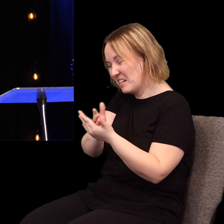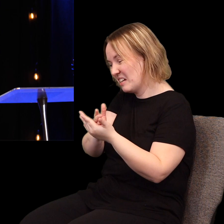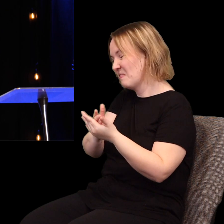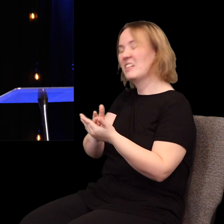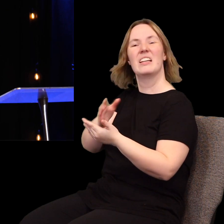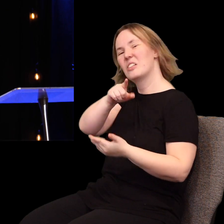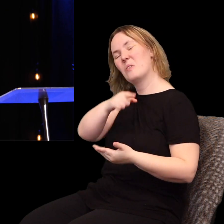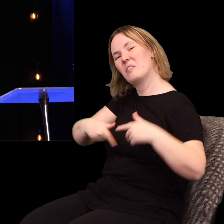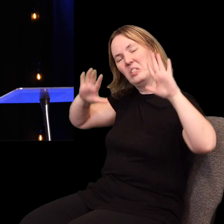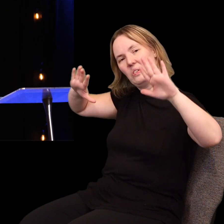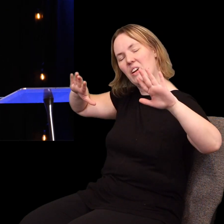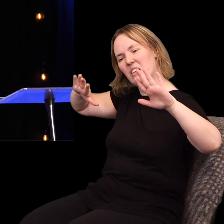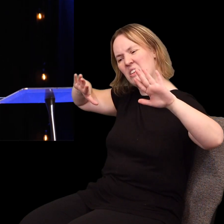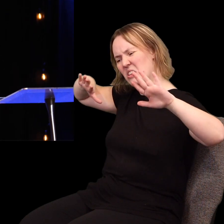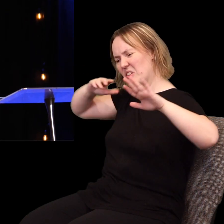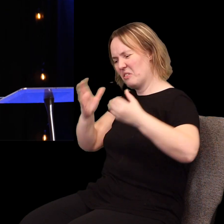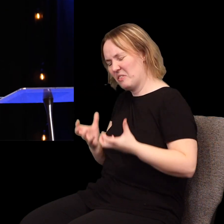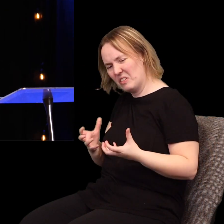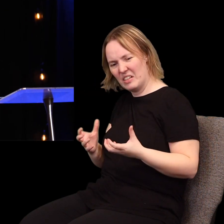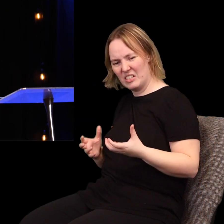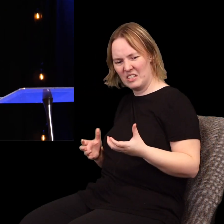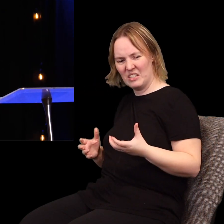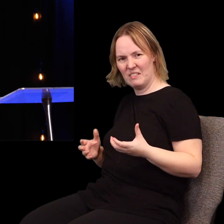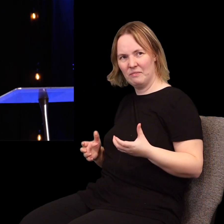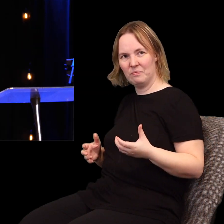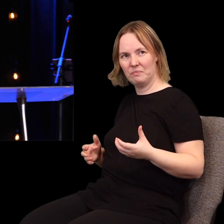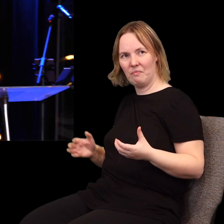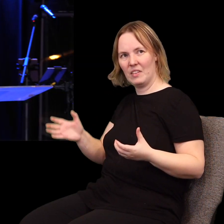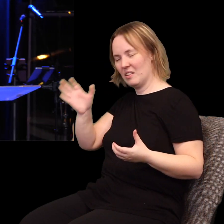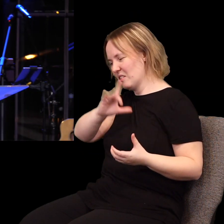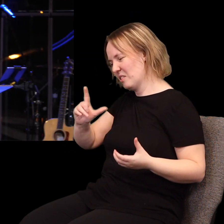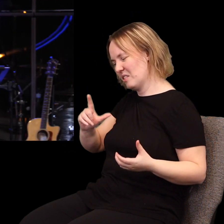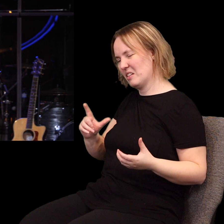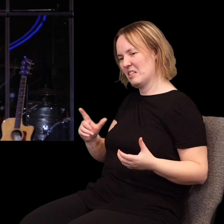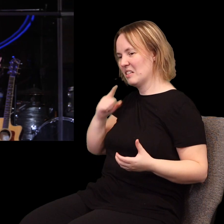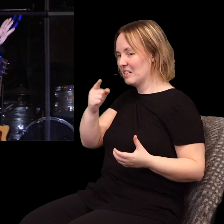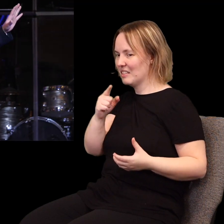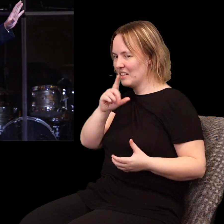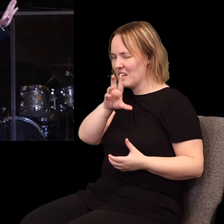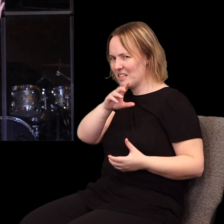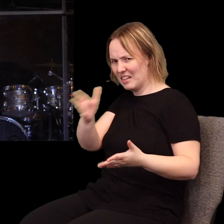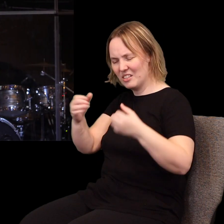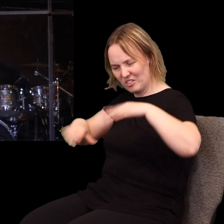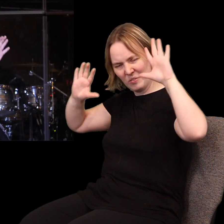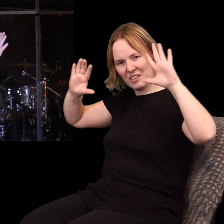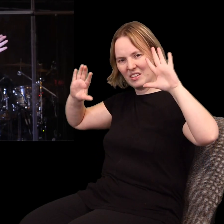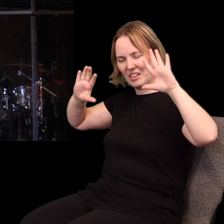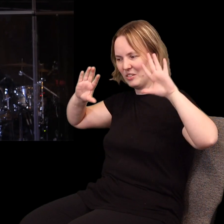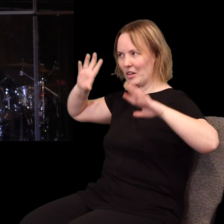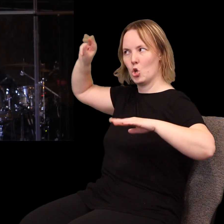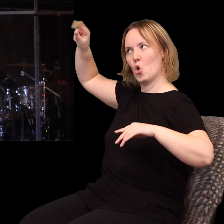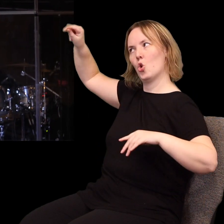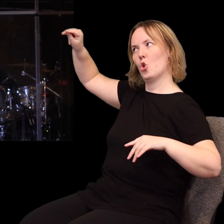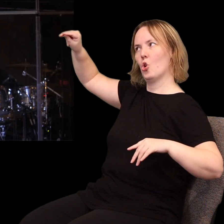die. Your flesh, your feelings, your desires, your preferences, and the Lord says, okay, I need you to die here. He said, no, Lord. No,